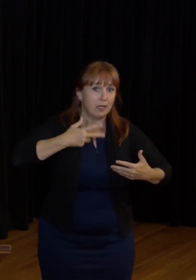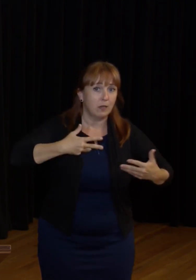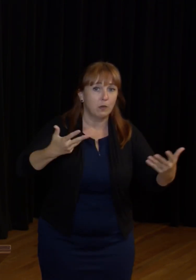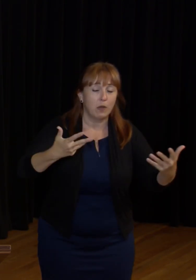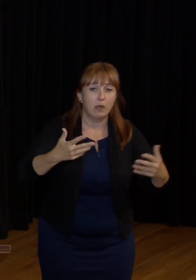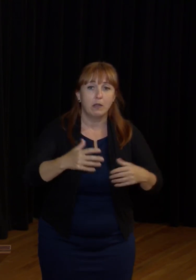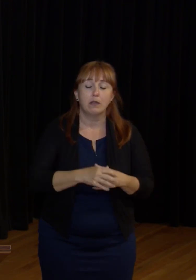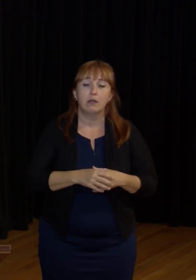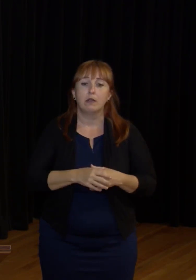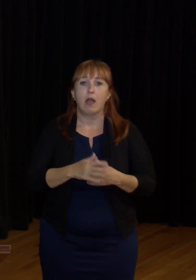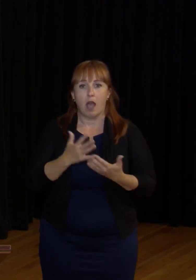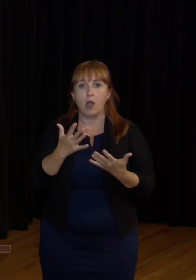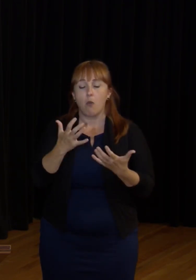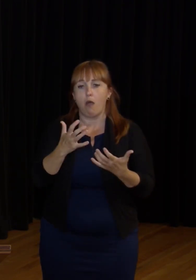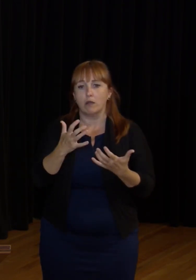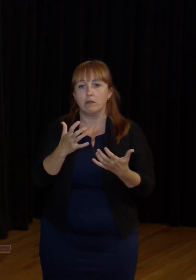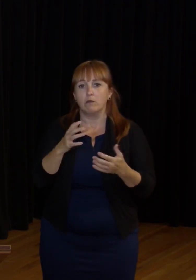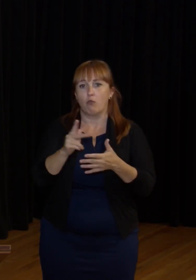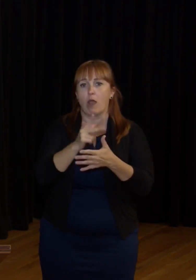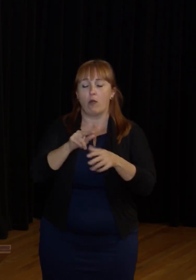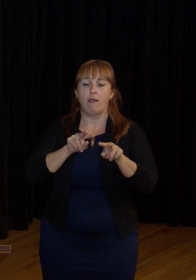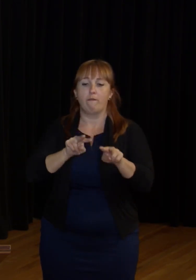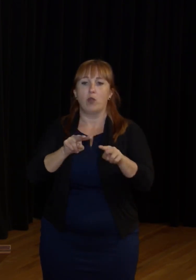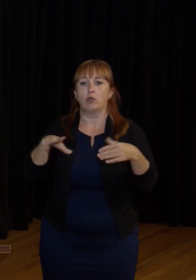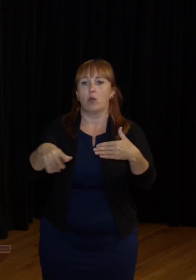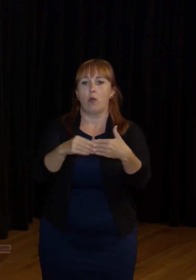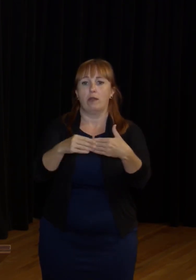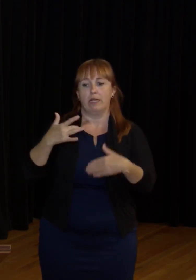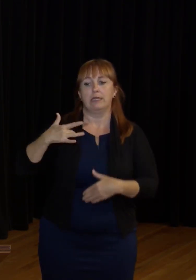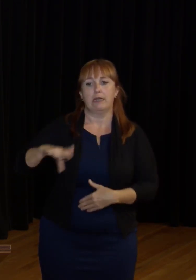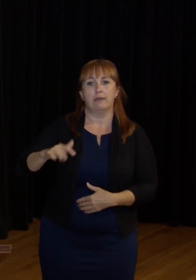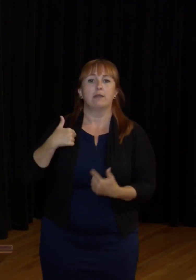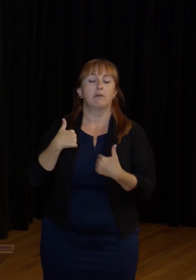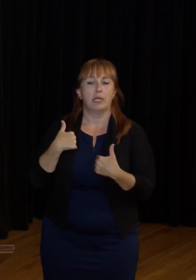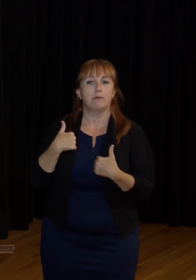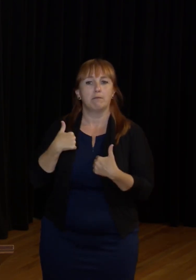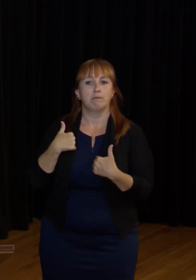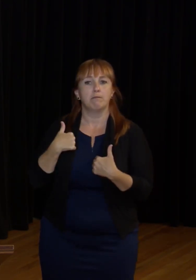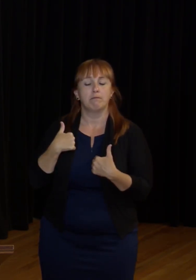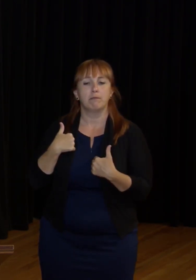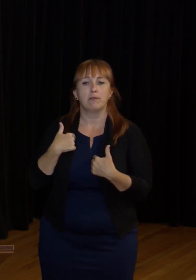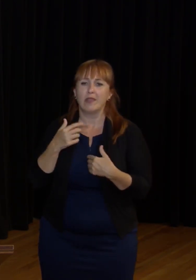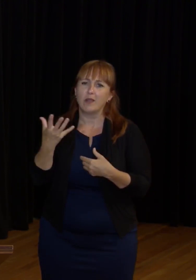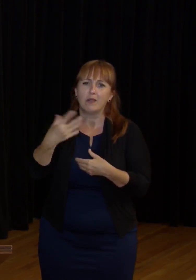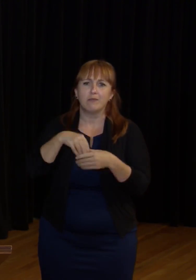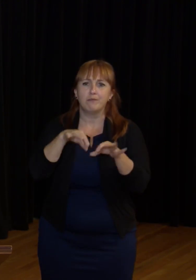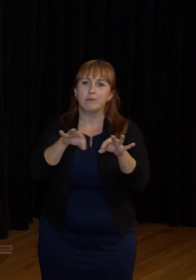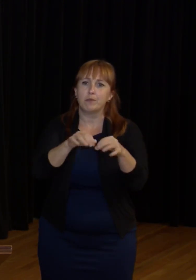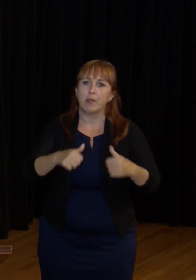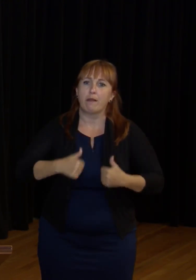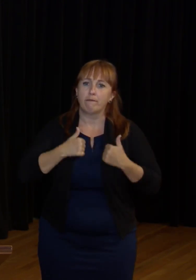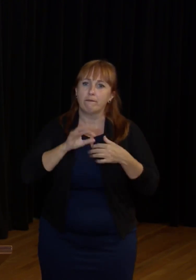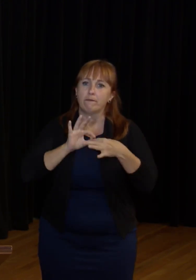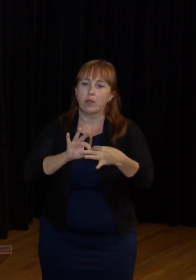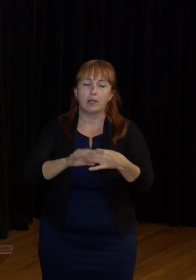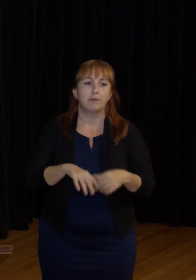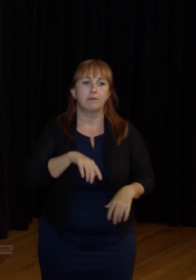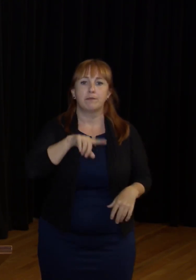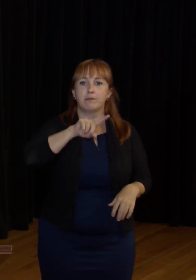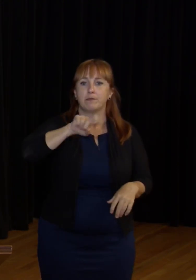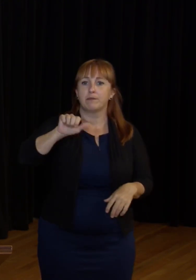to help with funerals and weddings. We're very sensitive to both of those functions, are very much a key part of life. Another one from